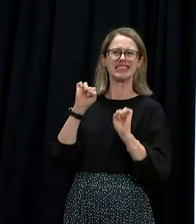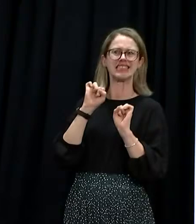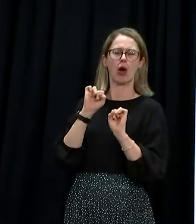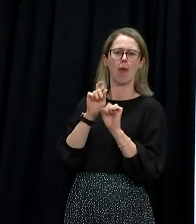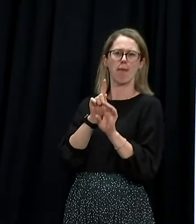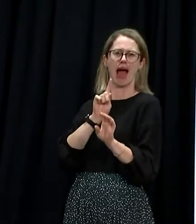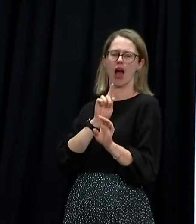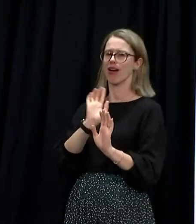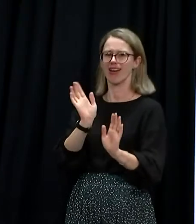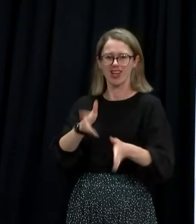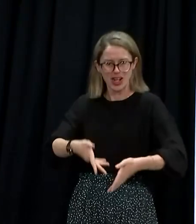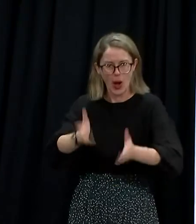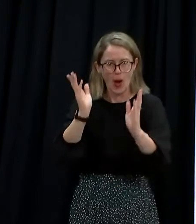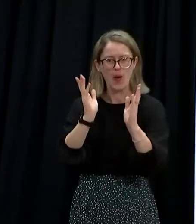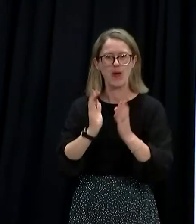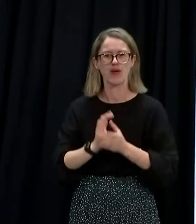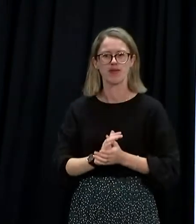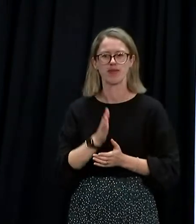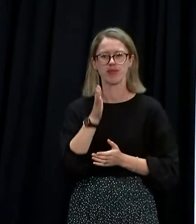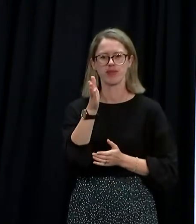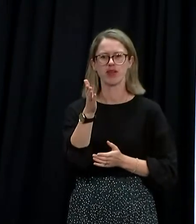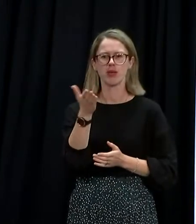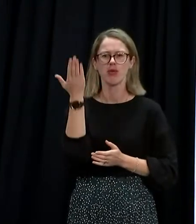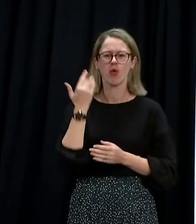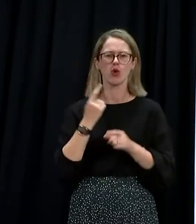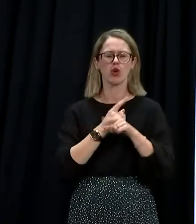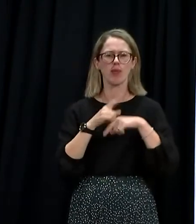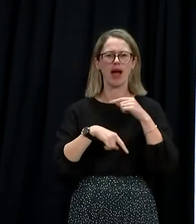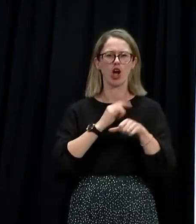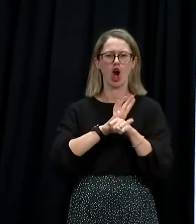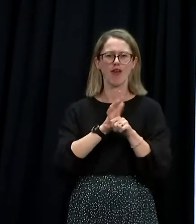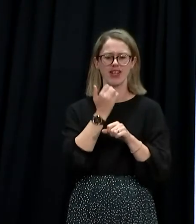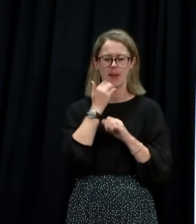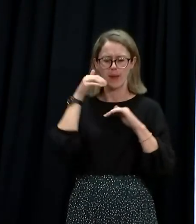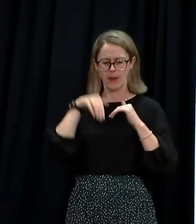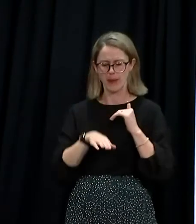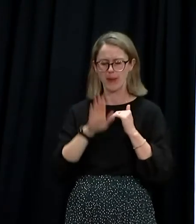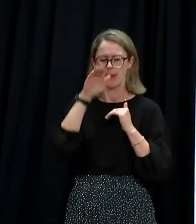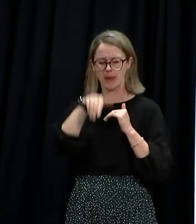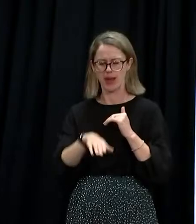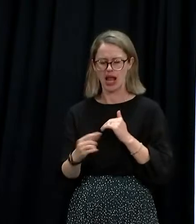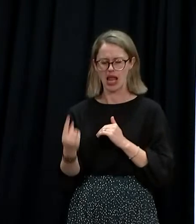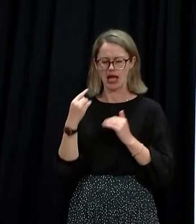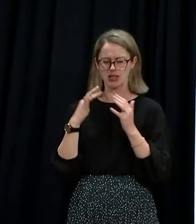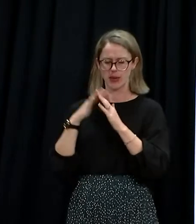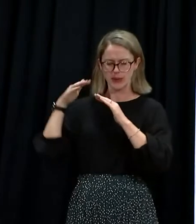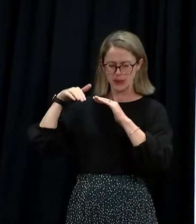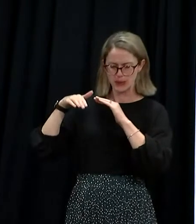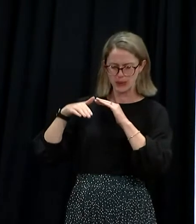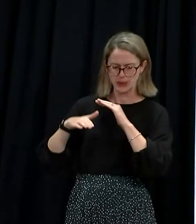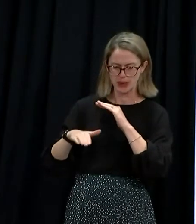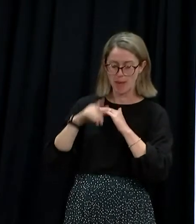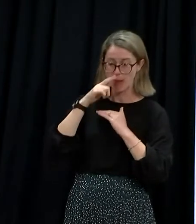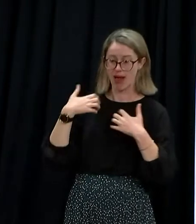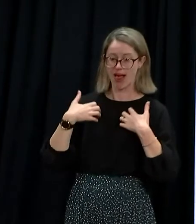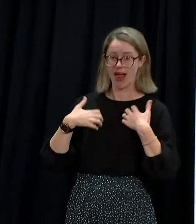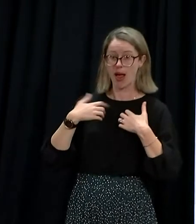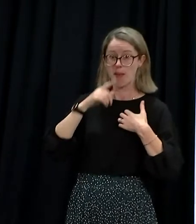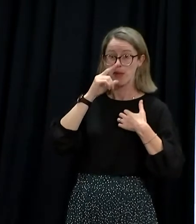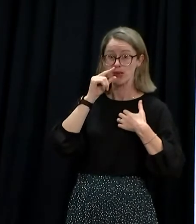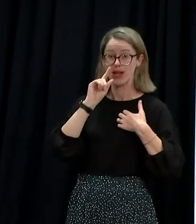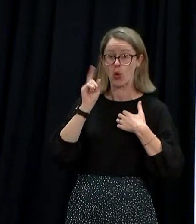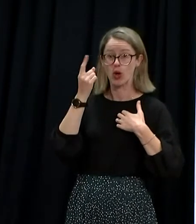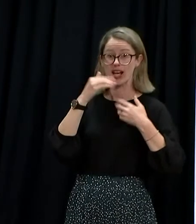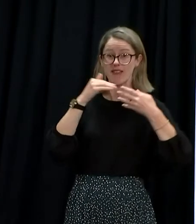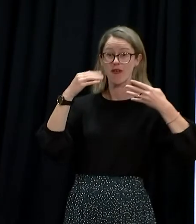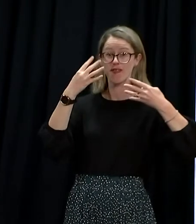vaccination today. Yeah, and on these case numbers, you're talking before about them jumping around. Yeah. And last week they were trending down. Yep. People were getting excited about maybe a move out of level